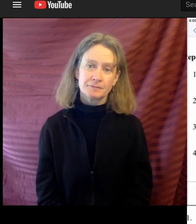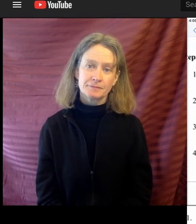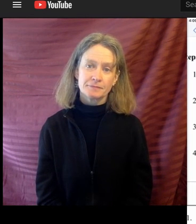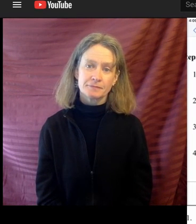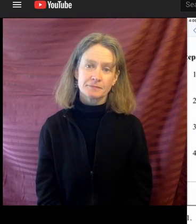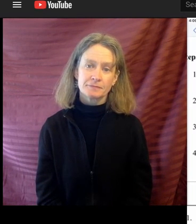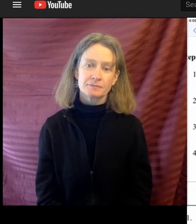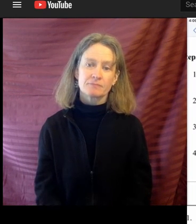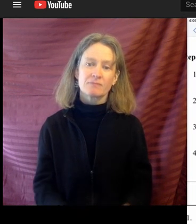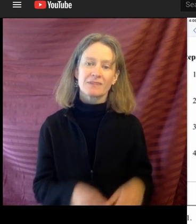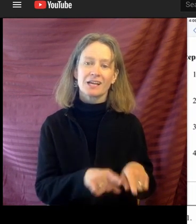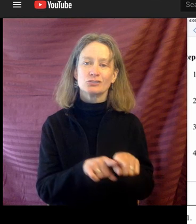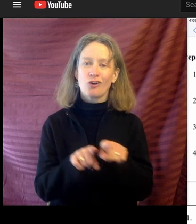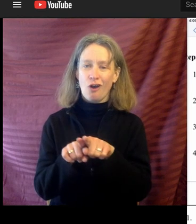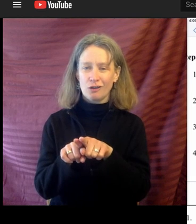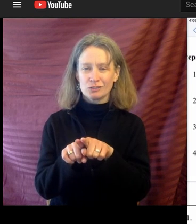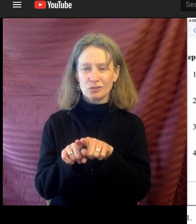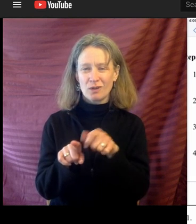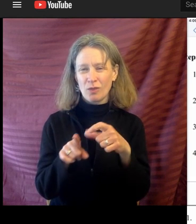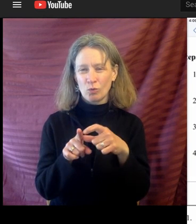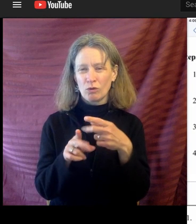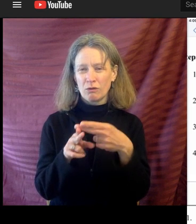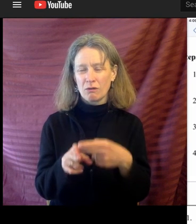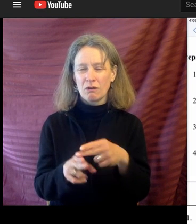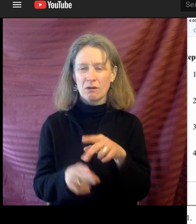also called our zeros.